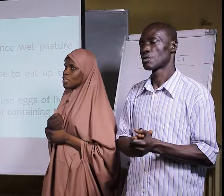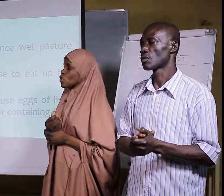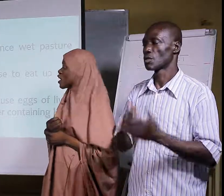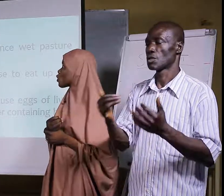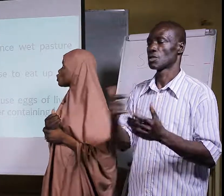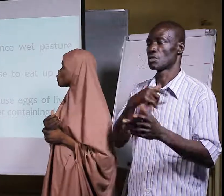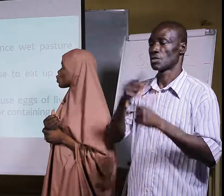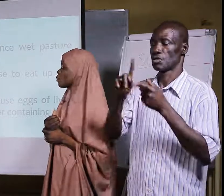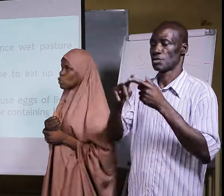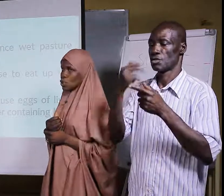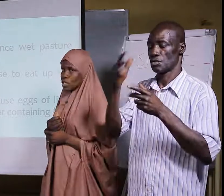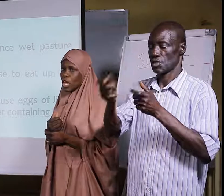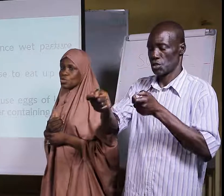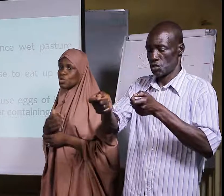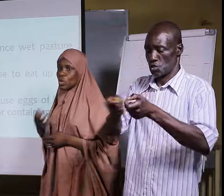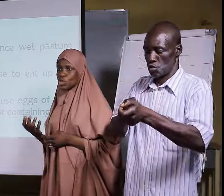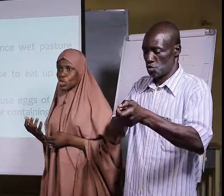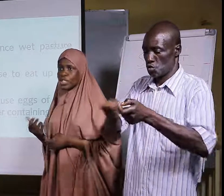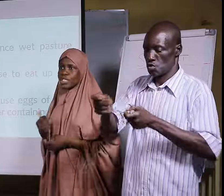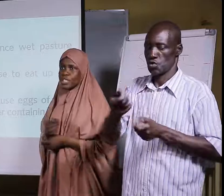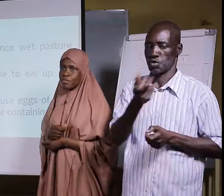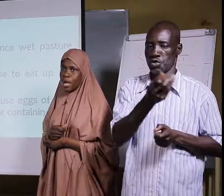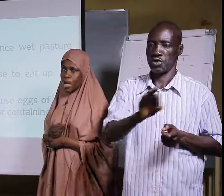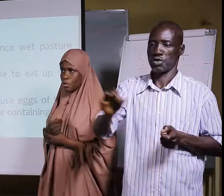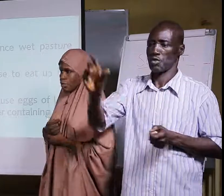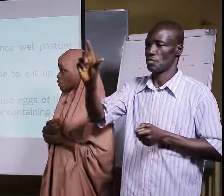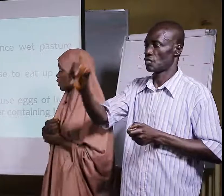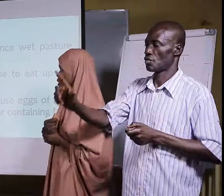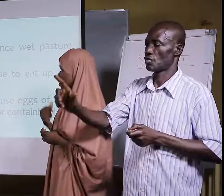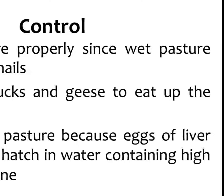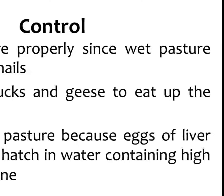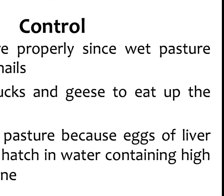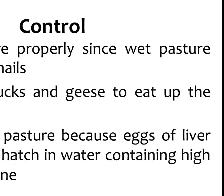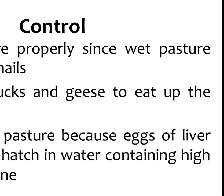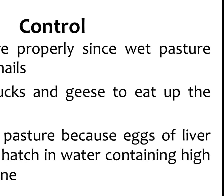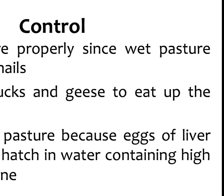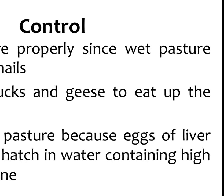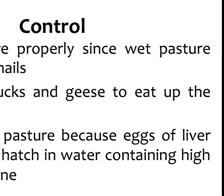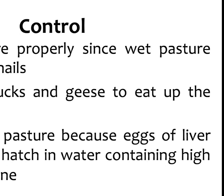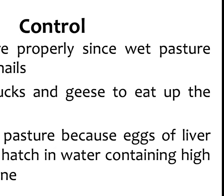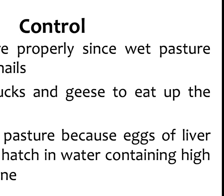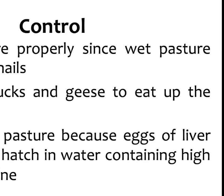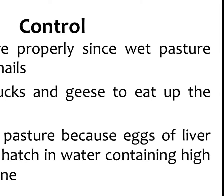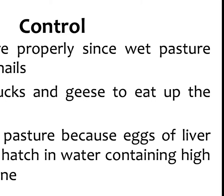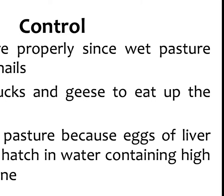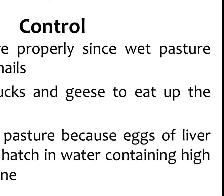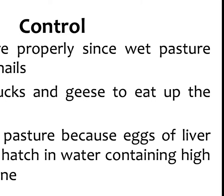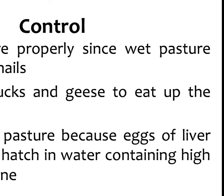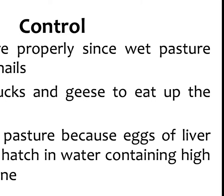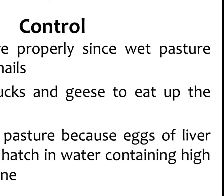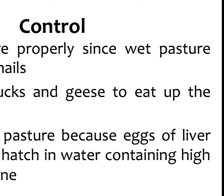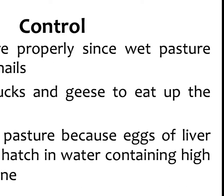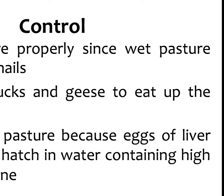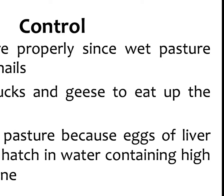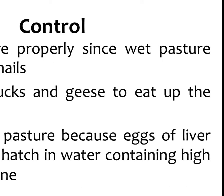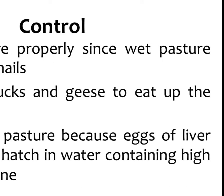Now let's look at the control measures. How do we control this liver flock? Firstly, we say we control it by what? By